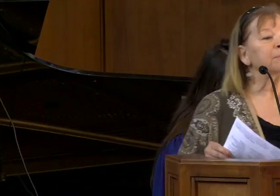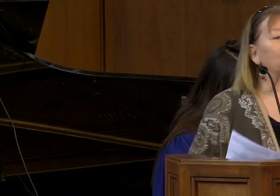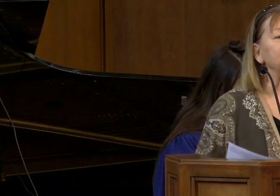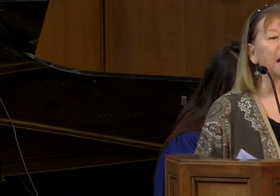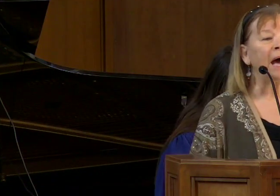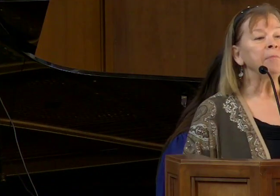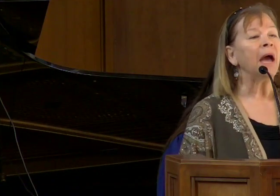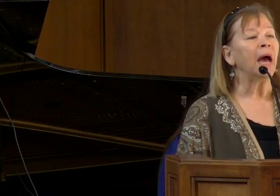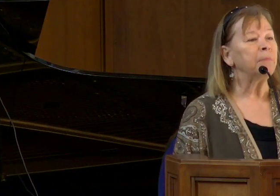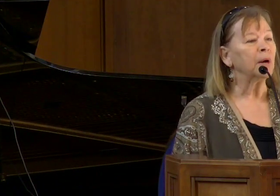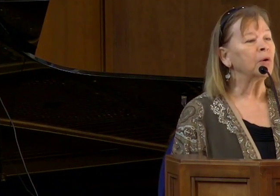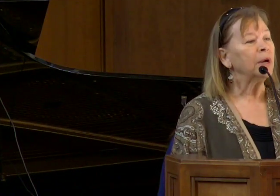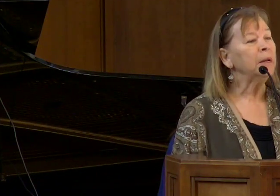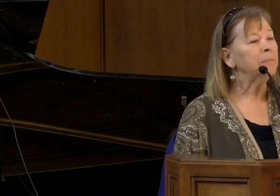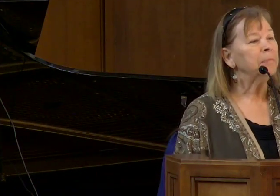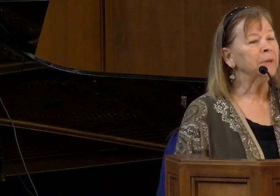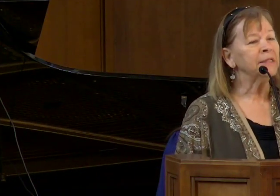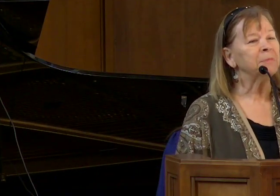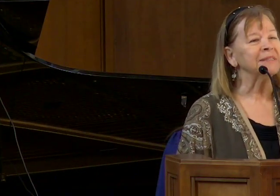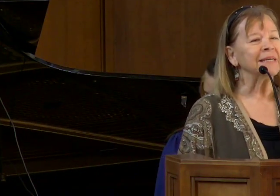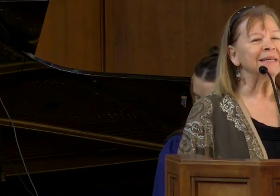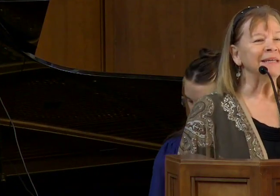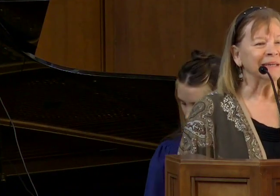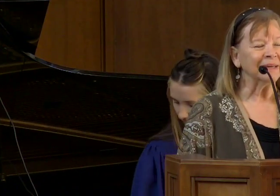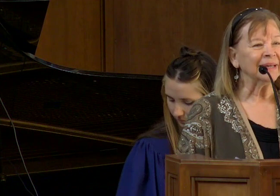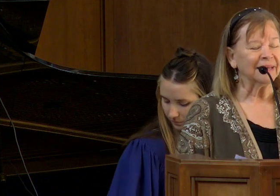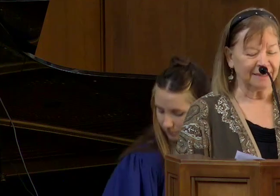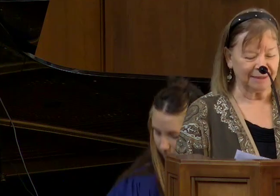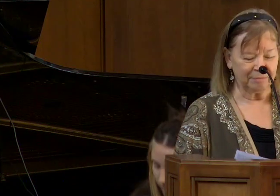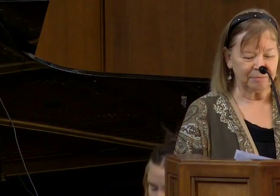It's prayer time at Bear Creek. Please be seated.